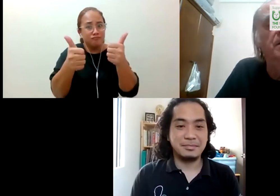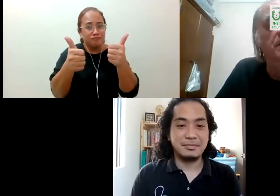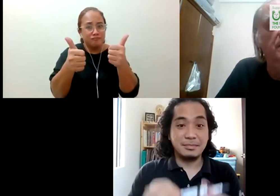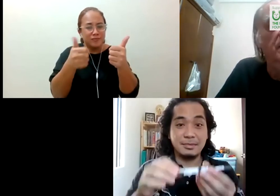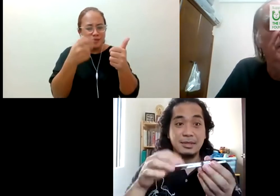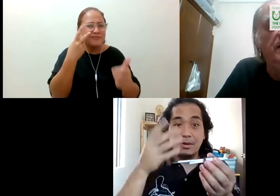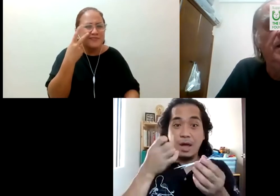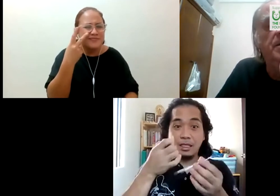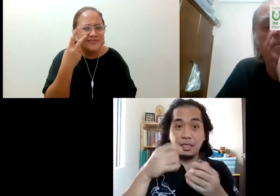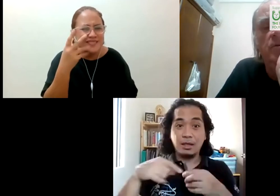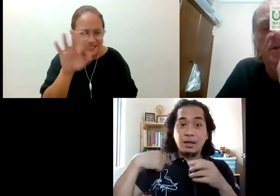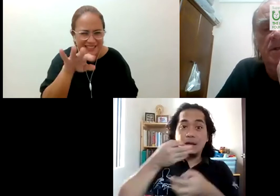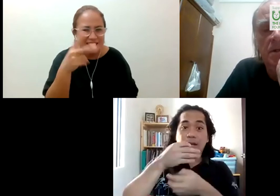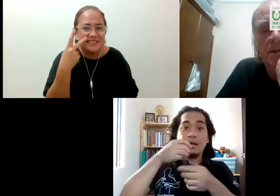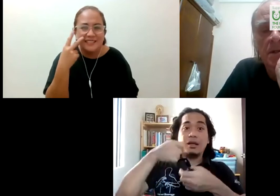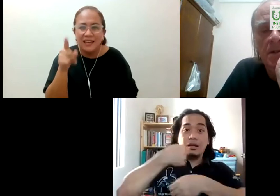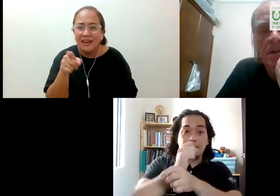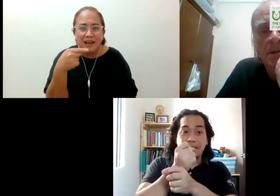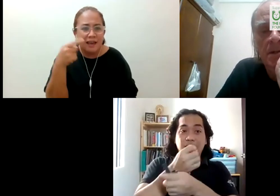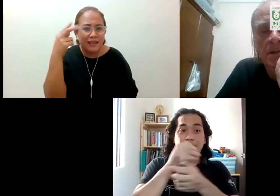me. Nat has a point.